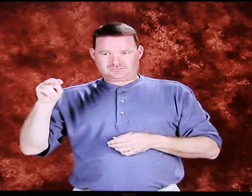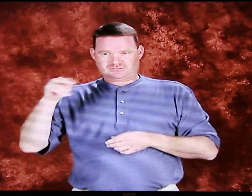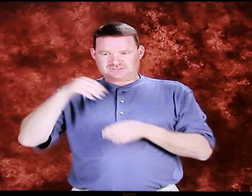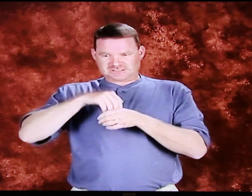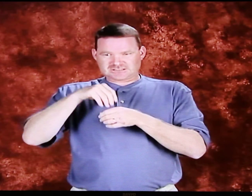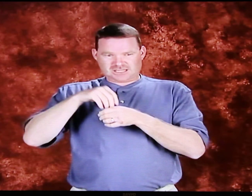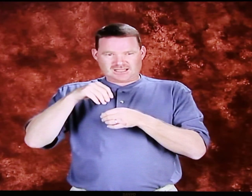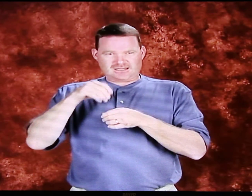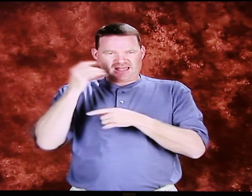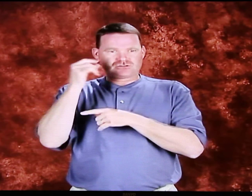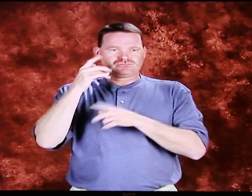phytoplankton.